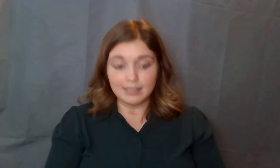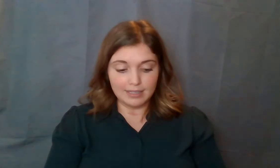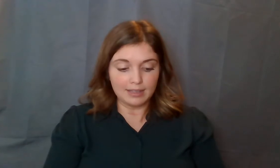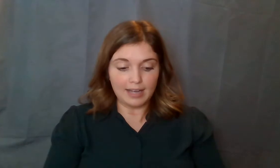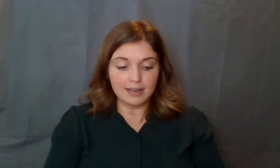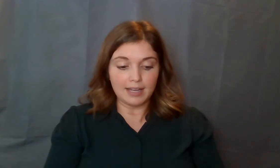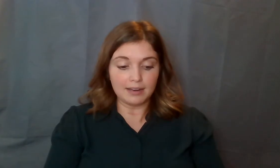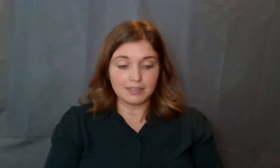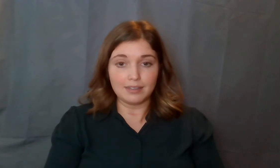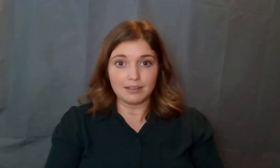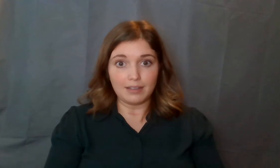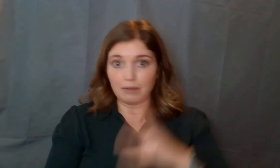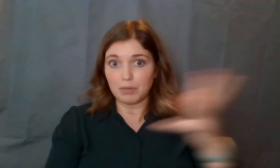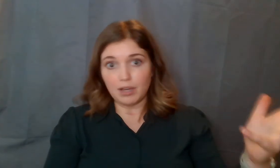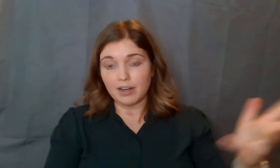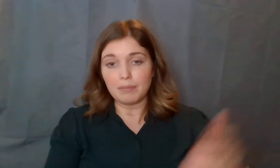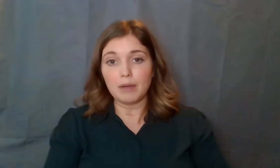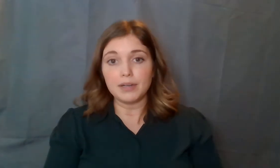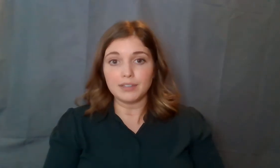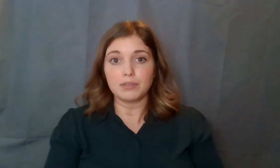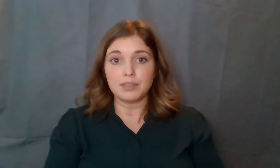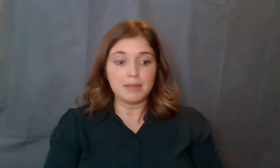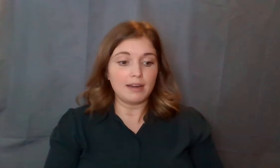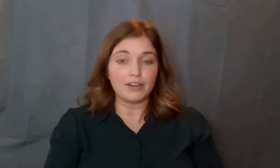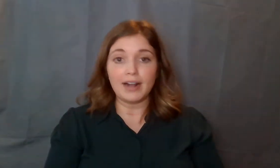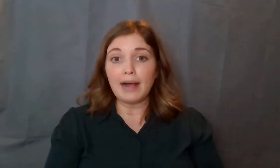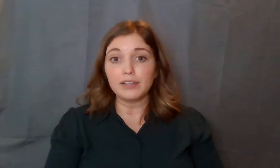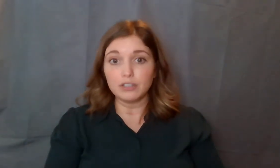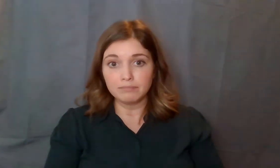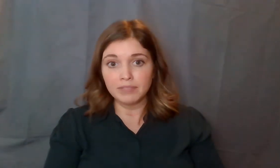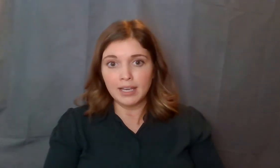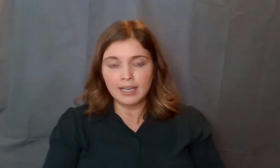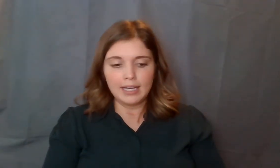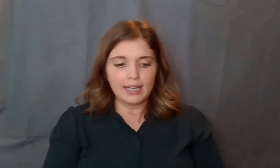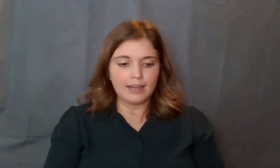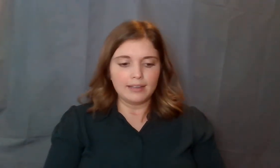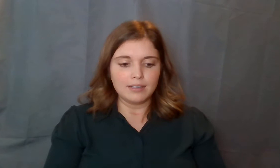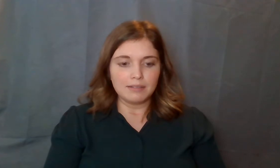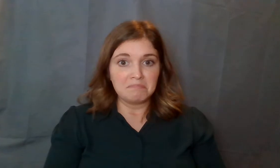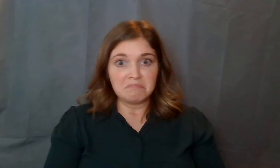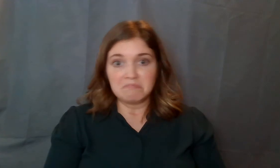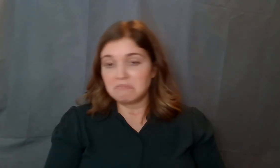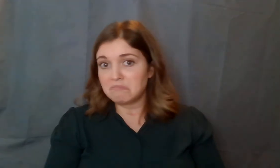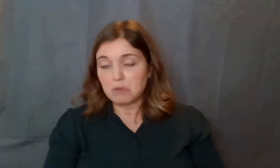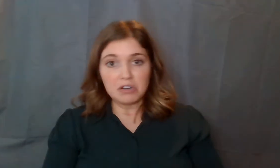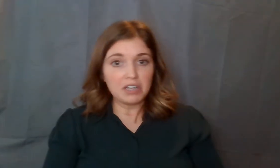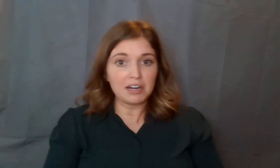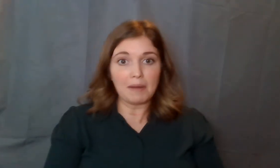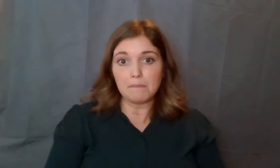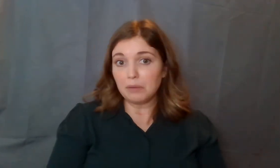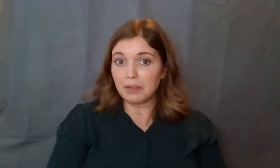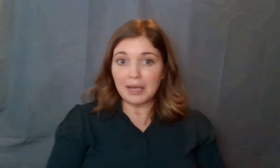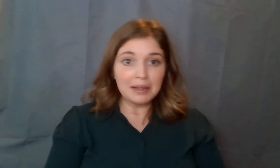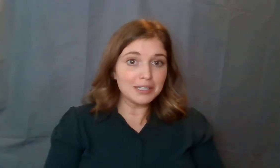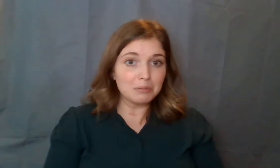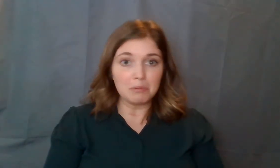in the context that we were talking about because it was a meeting for college. And we weren't talking about meal plans. We